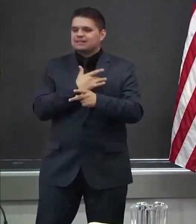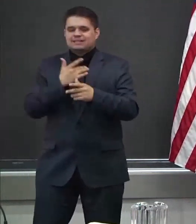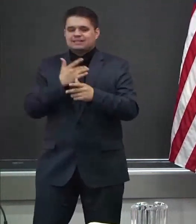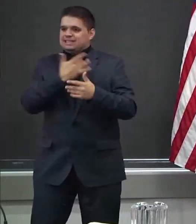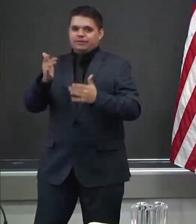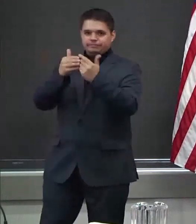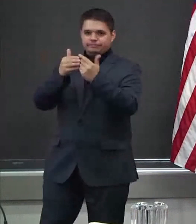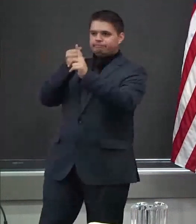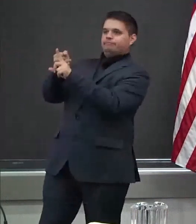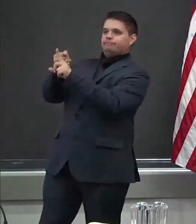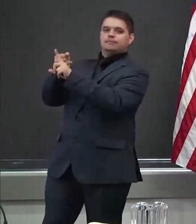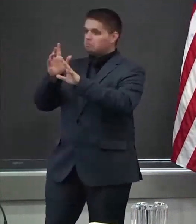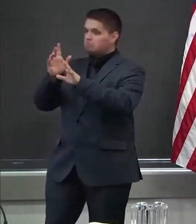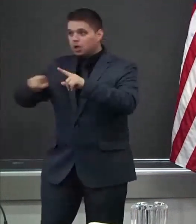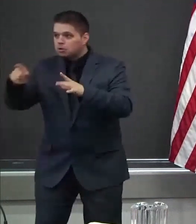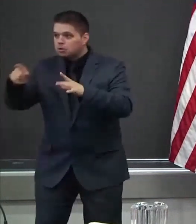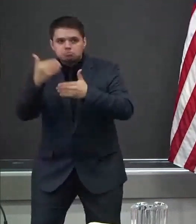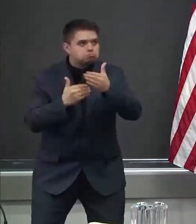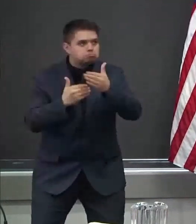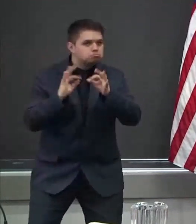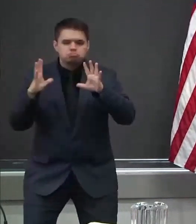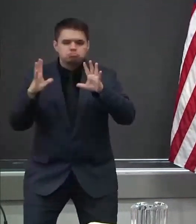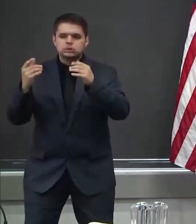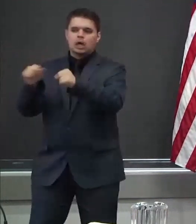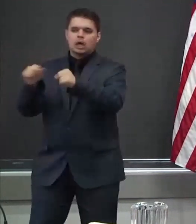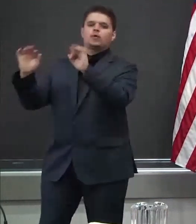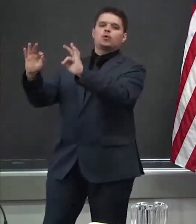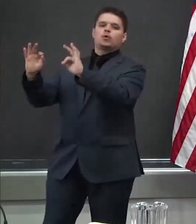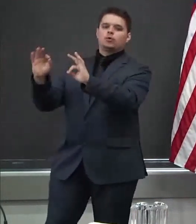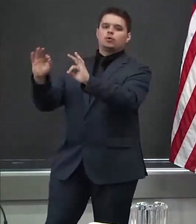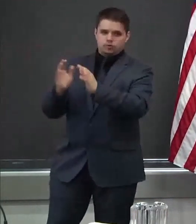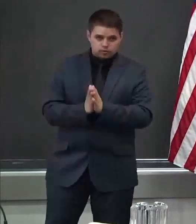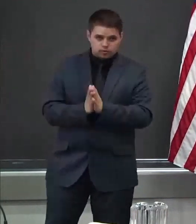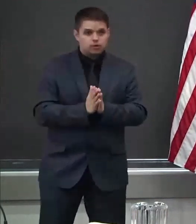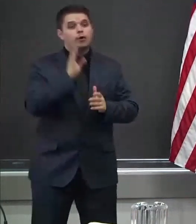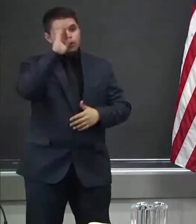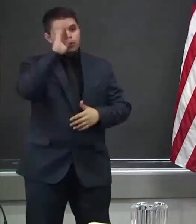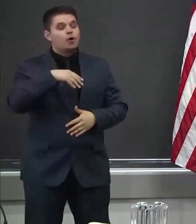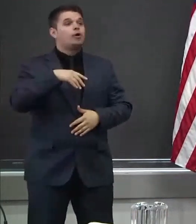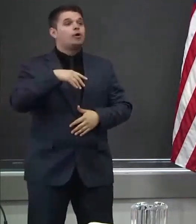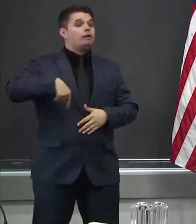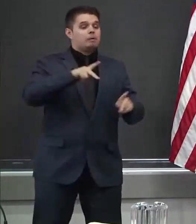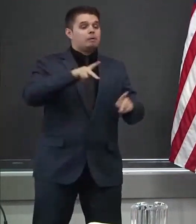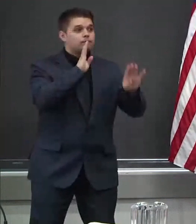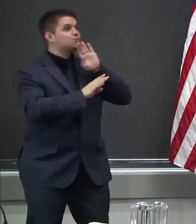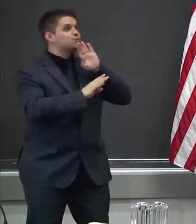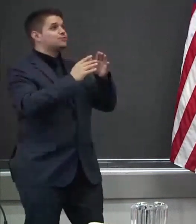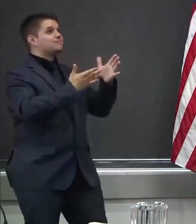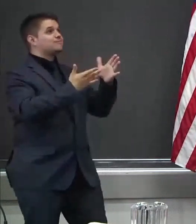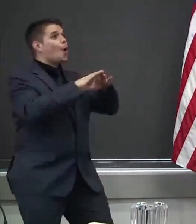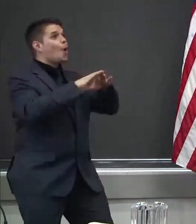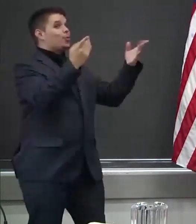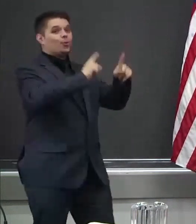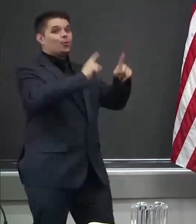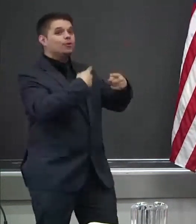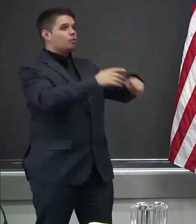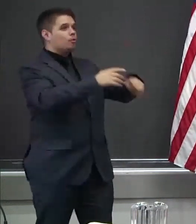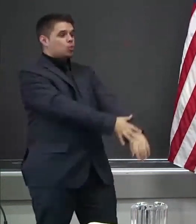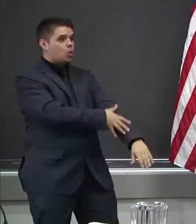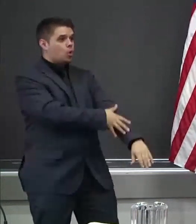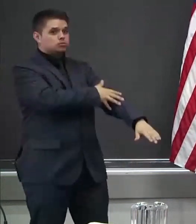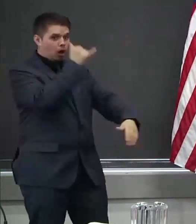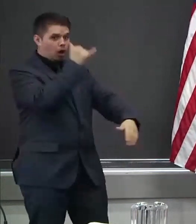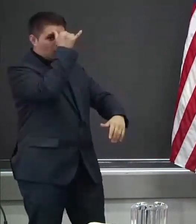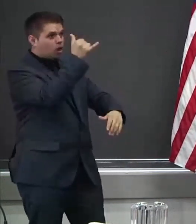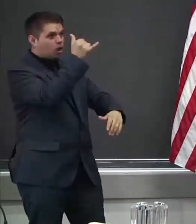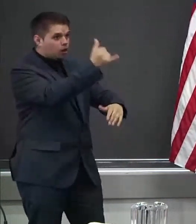very frustrating that reopening has to move slowly. I know our economy has taken an extraordinary